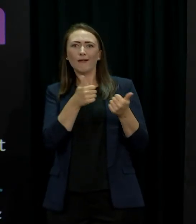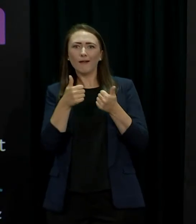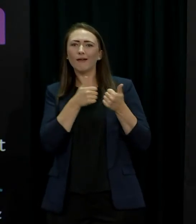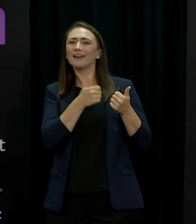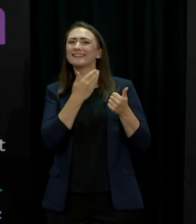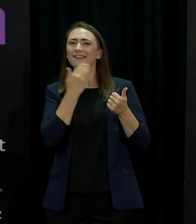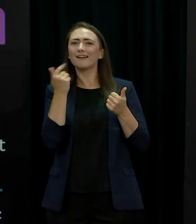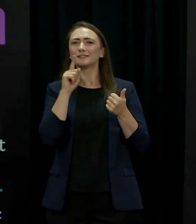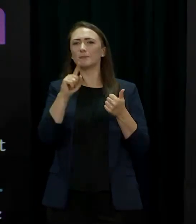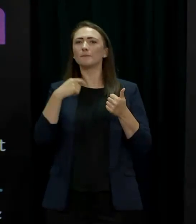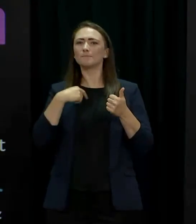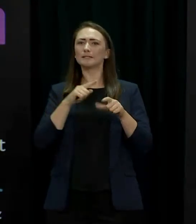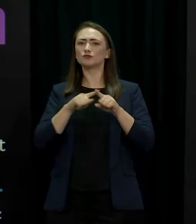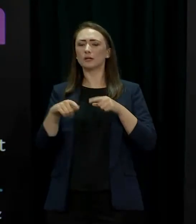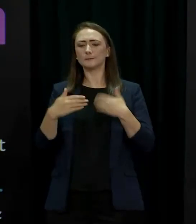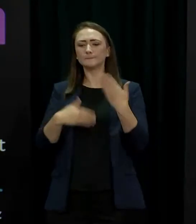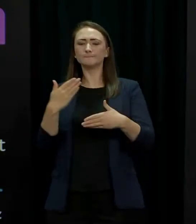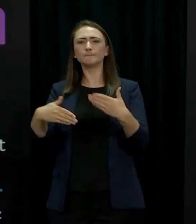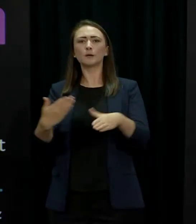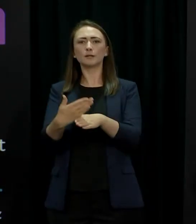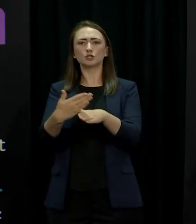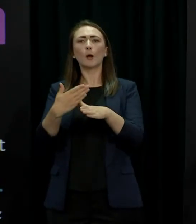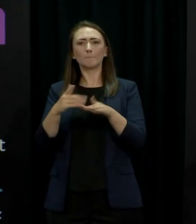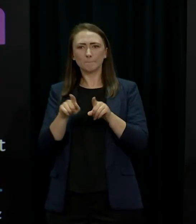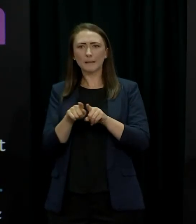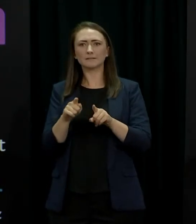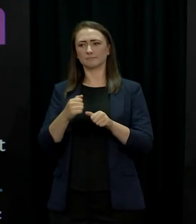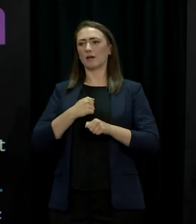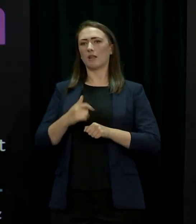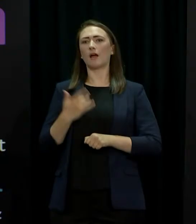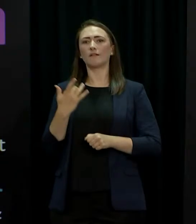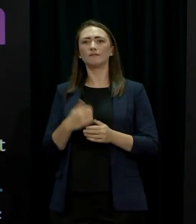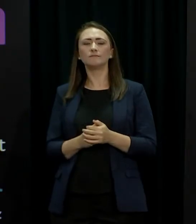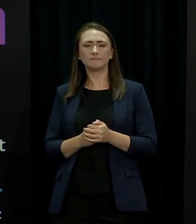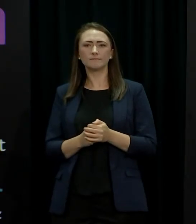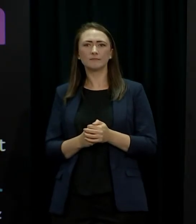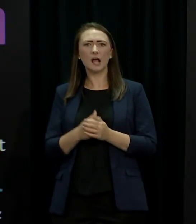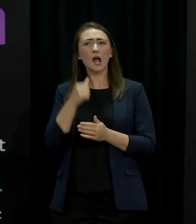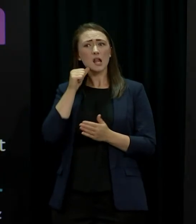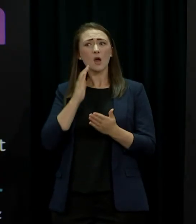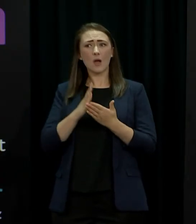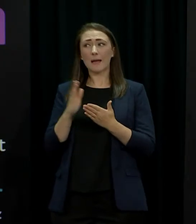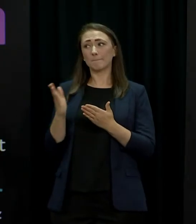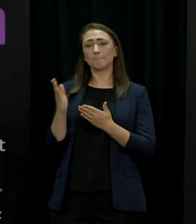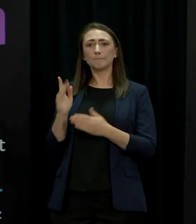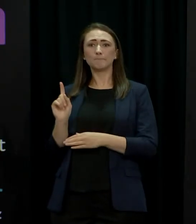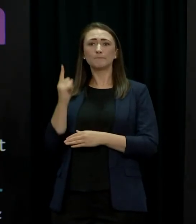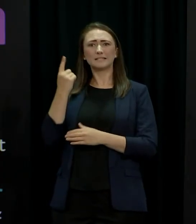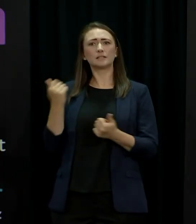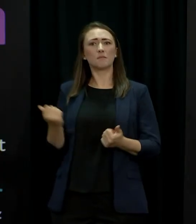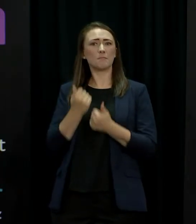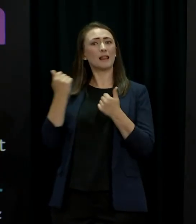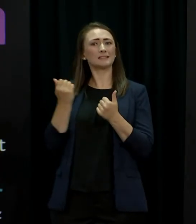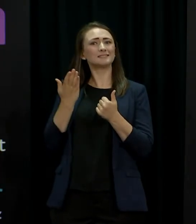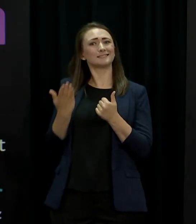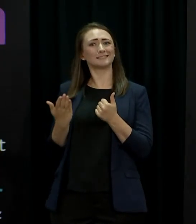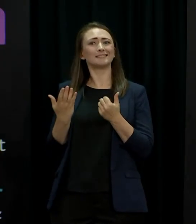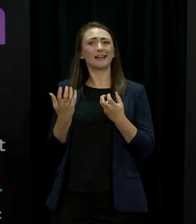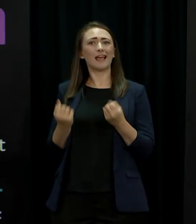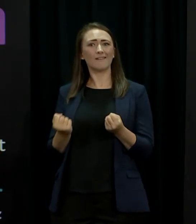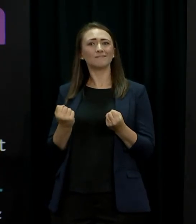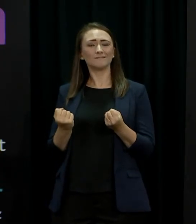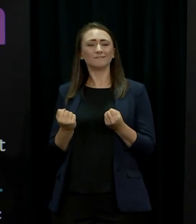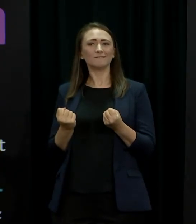and I know the Minister gets, some quite unpleasant online and other sort of feedback, is it's very